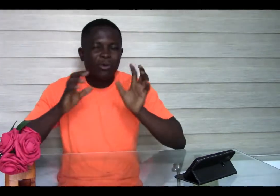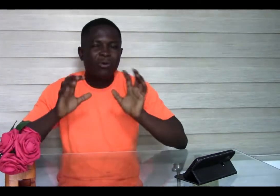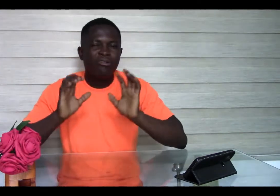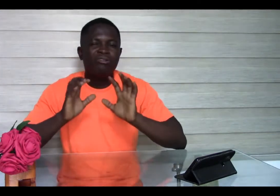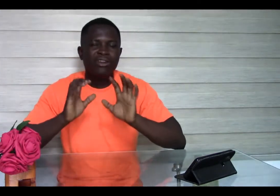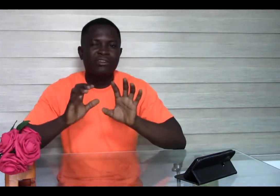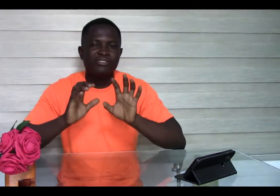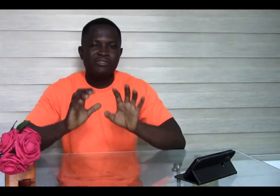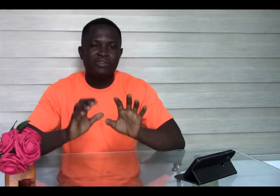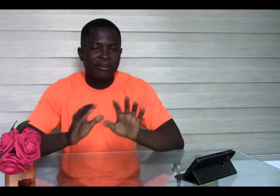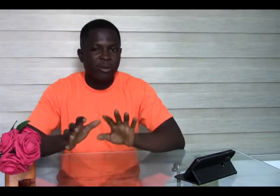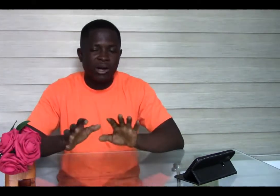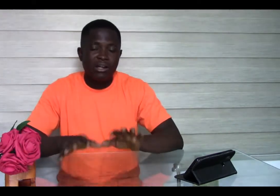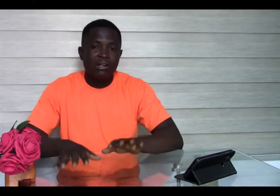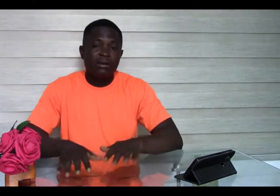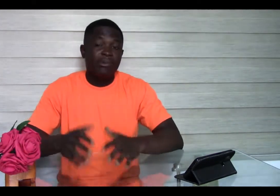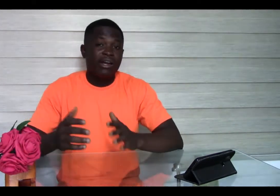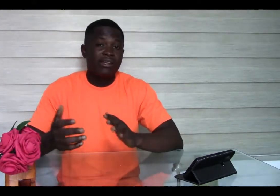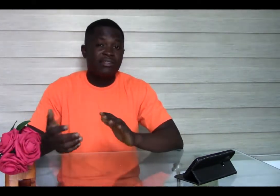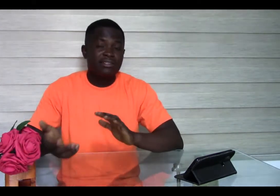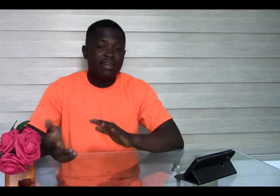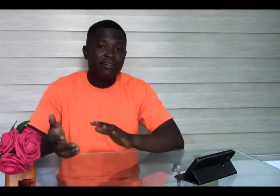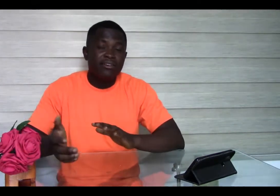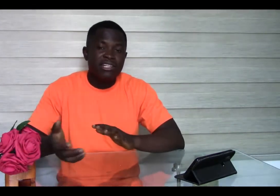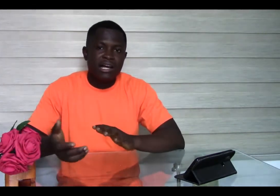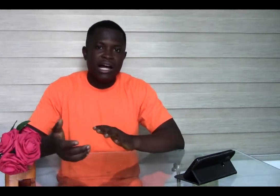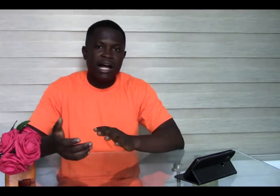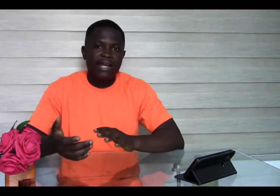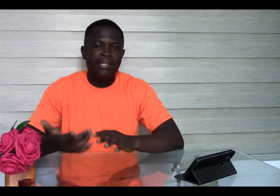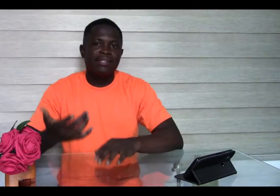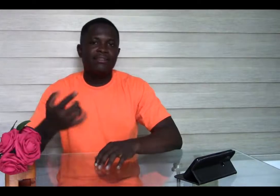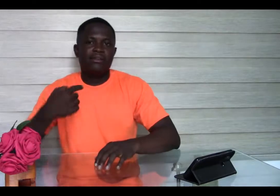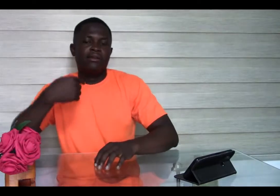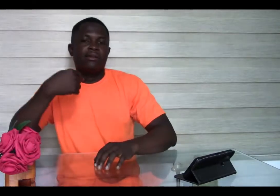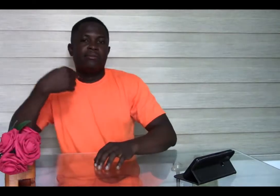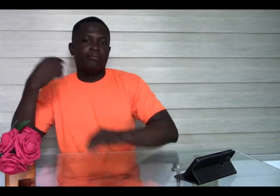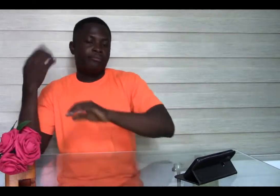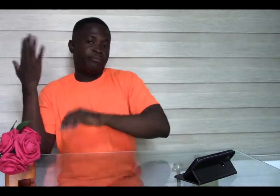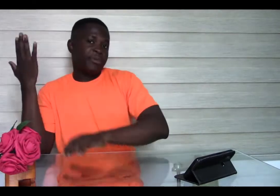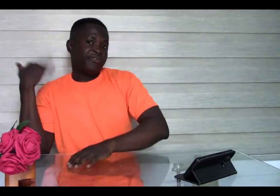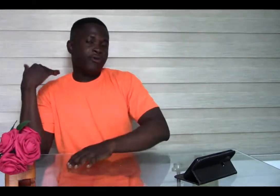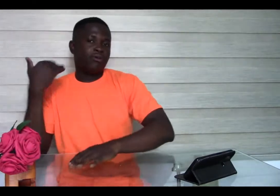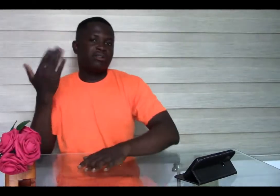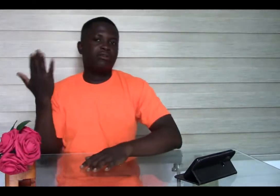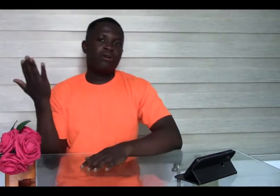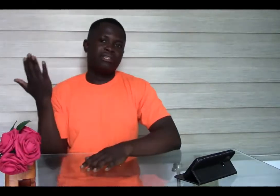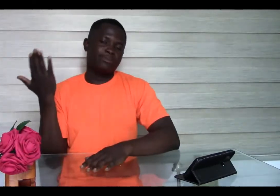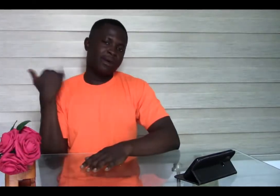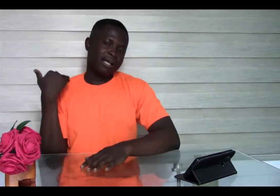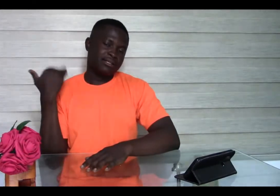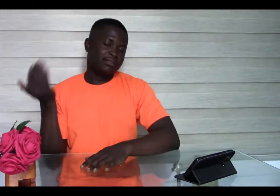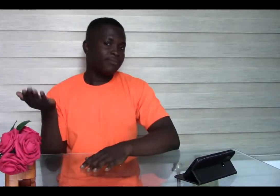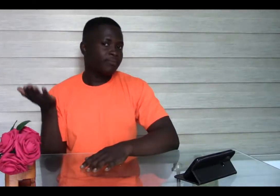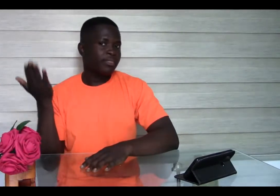of English grammar, but in sign language, I did before, or this is past.